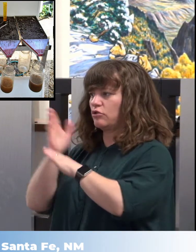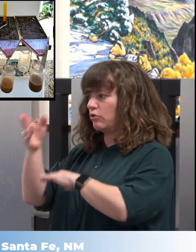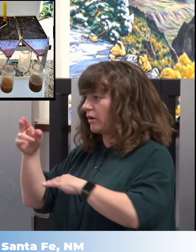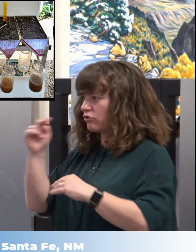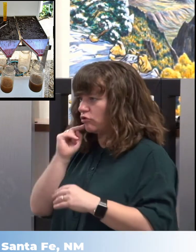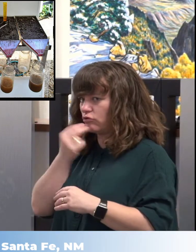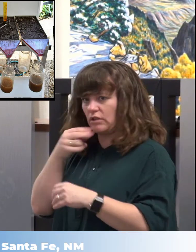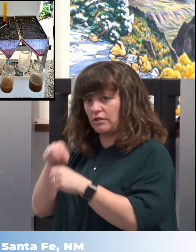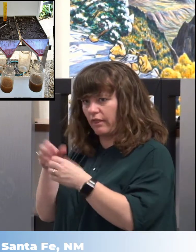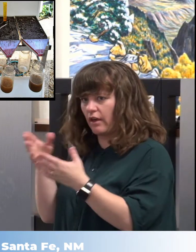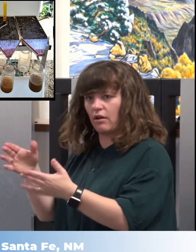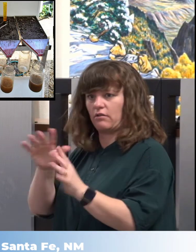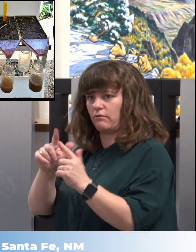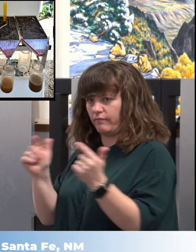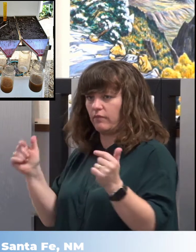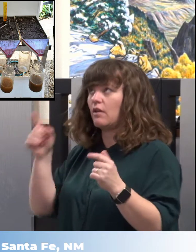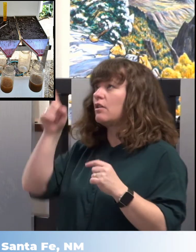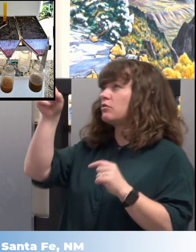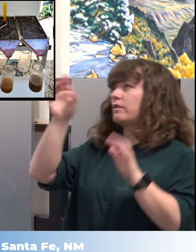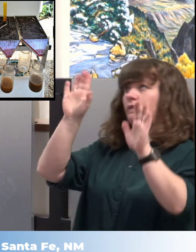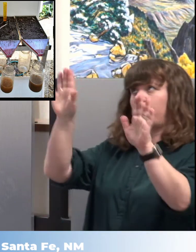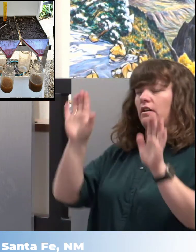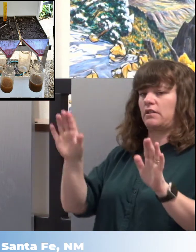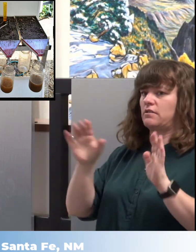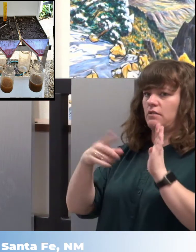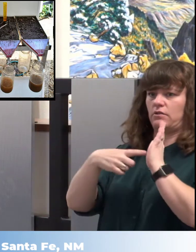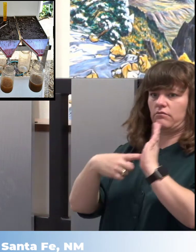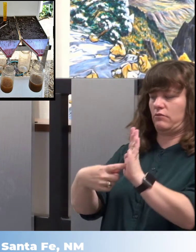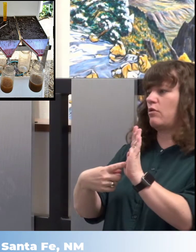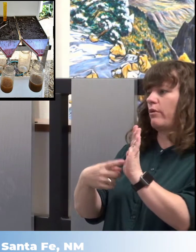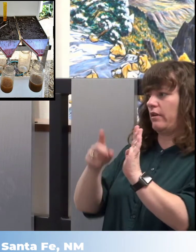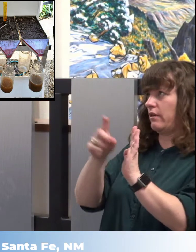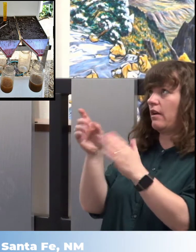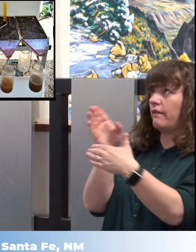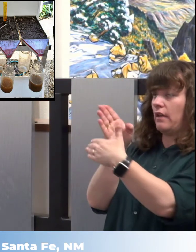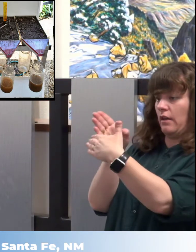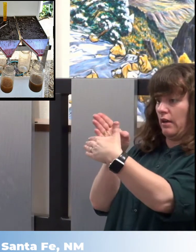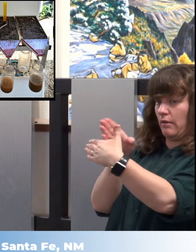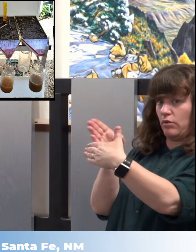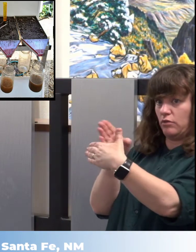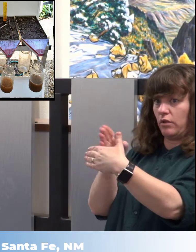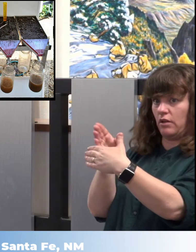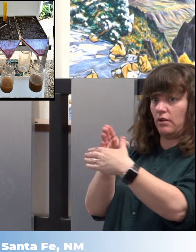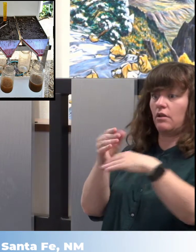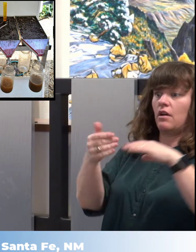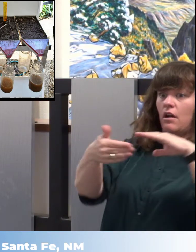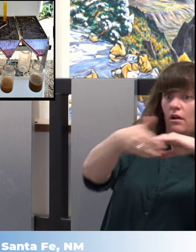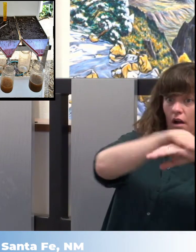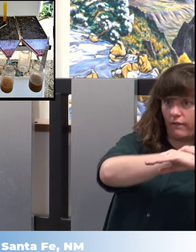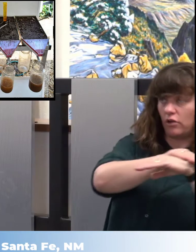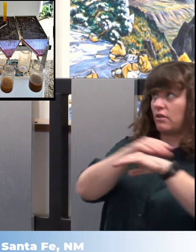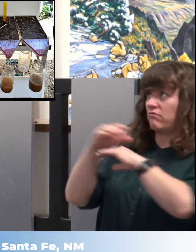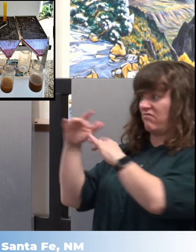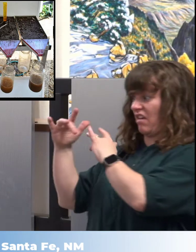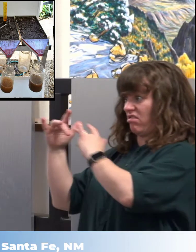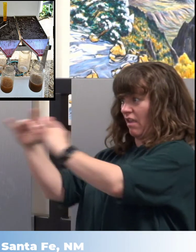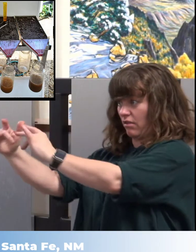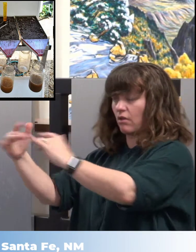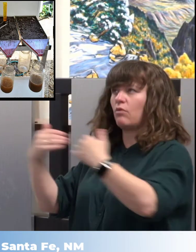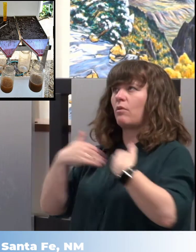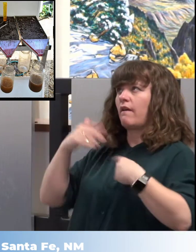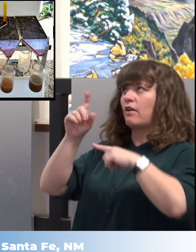Simulator is a fantastic way of showing that. In between those two extremes, we have various levels. In this